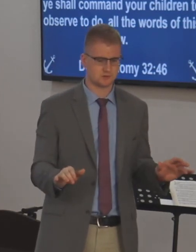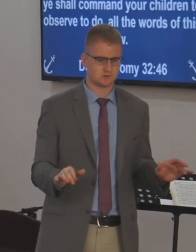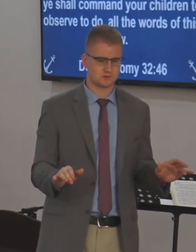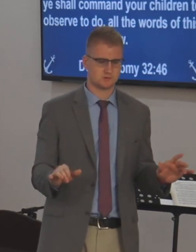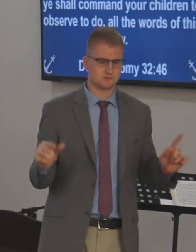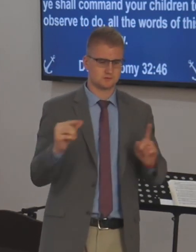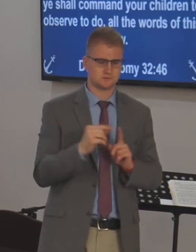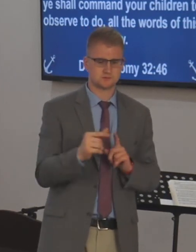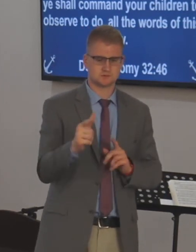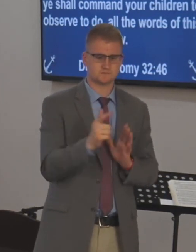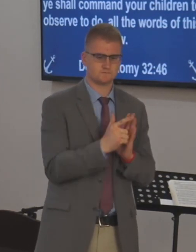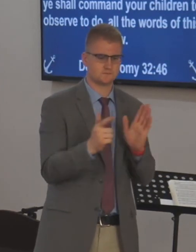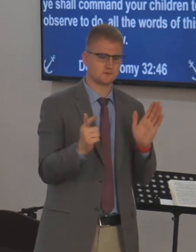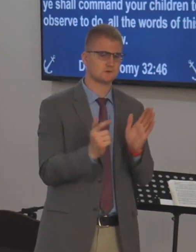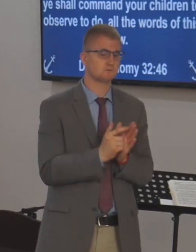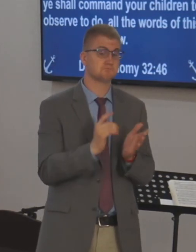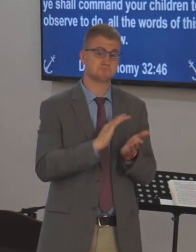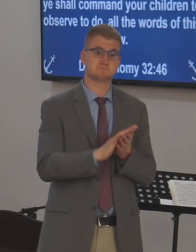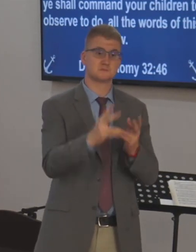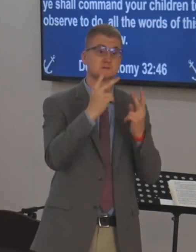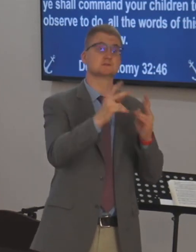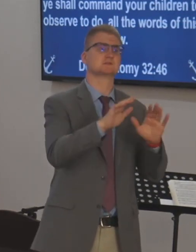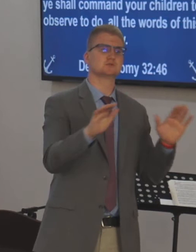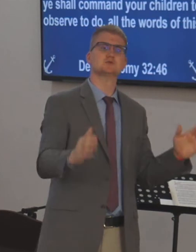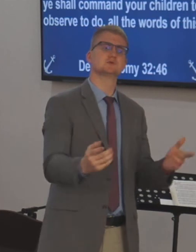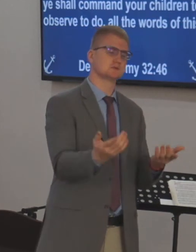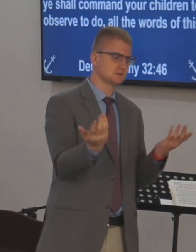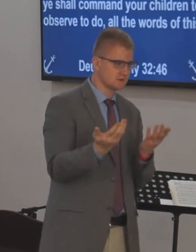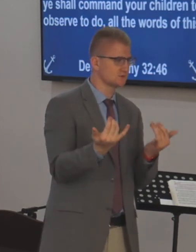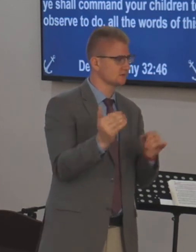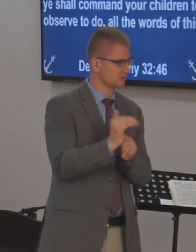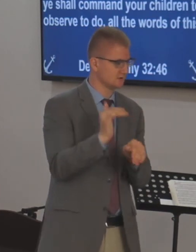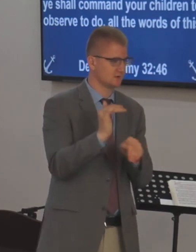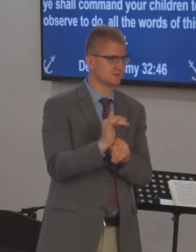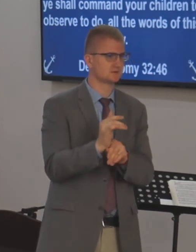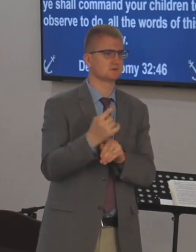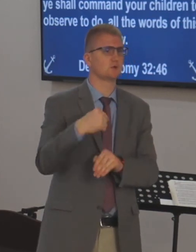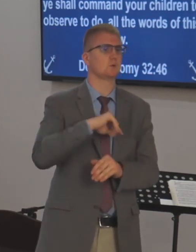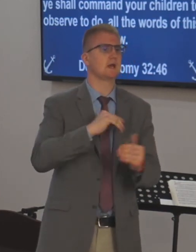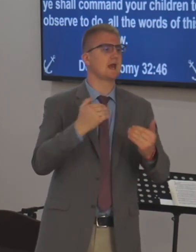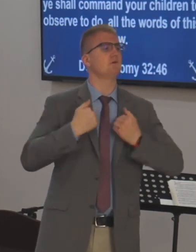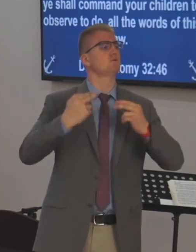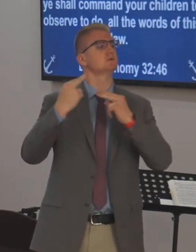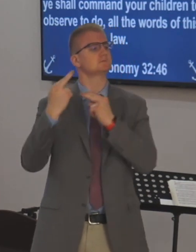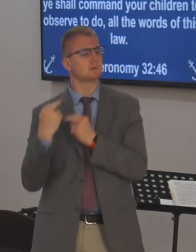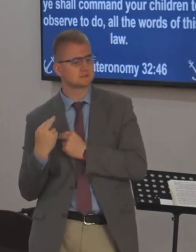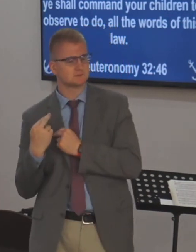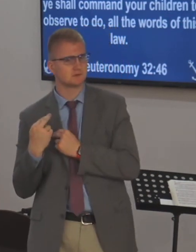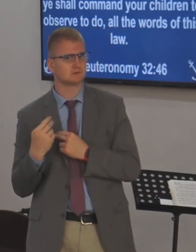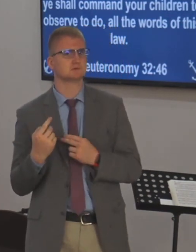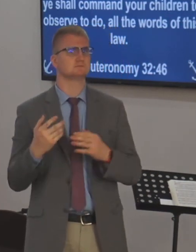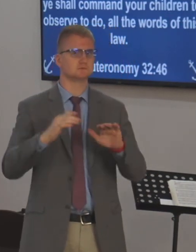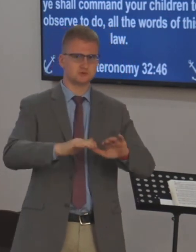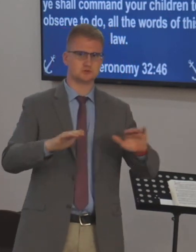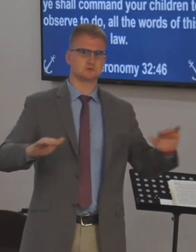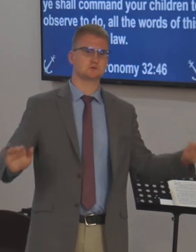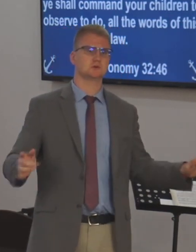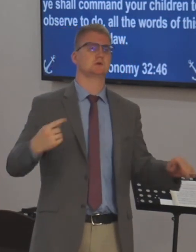law. It's nice to see children here tonight. Praise the Lord, because we have a responsibility to children. We